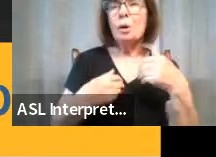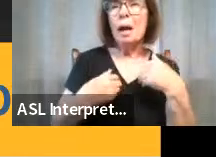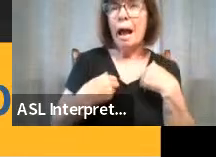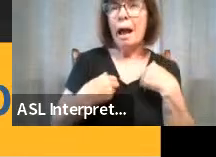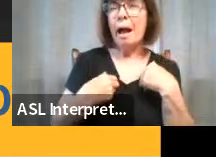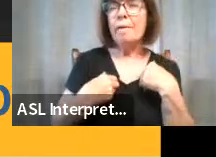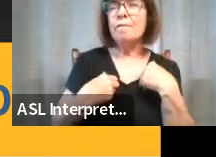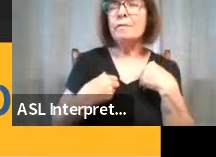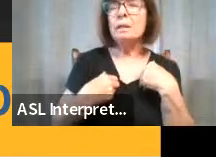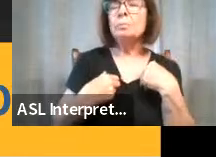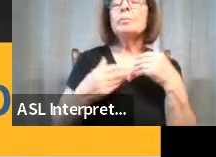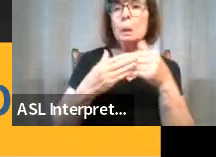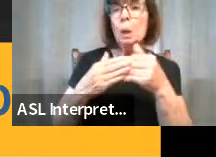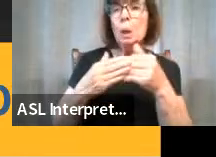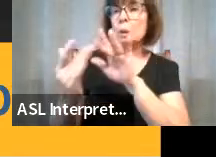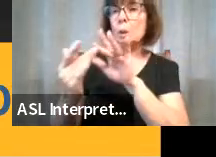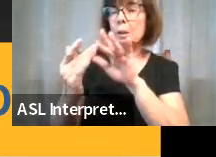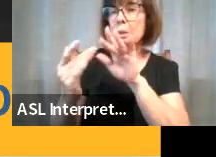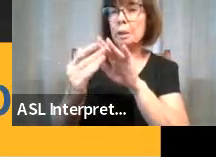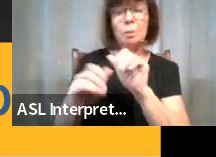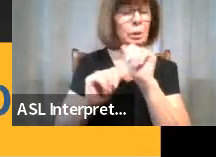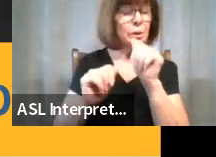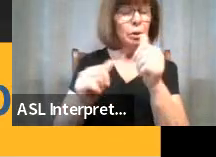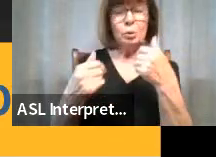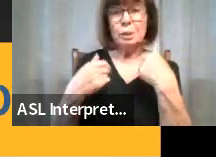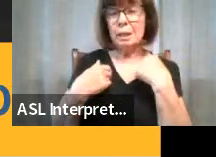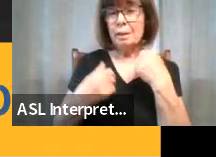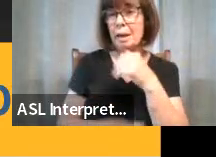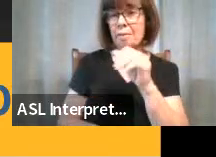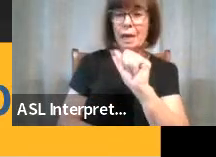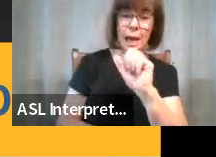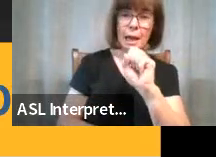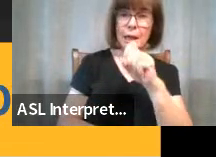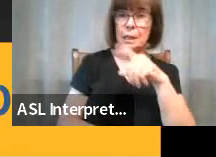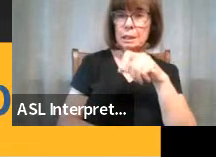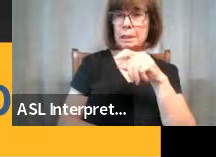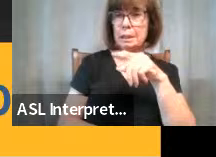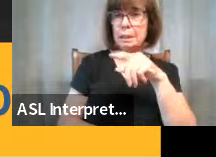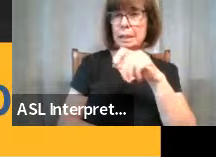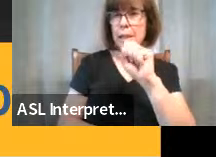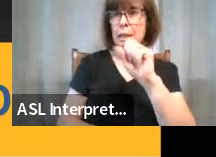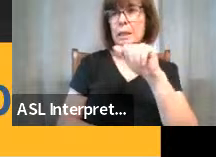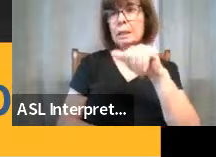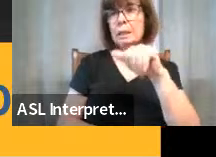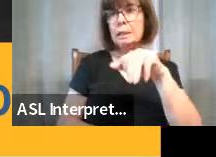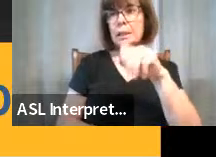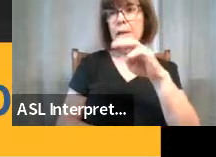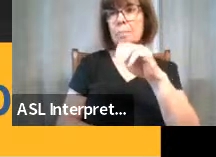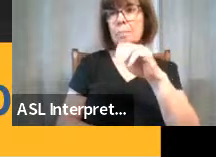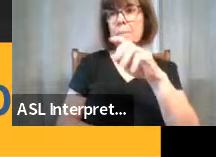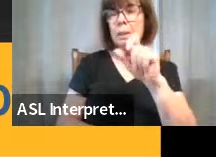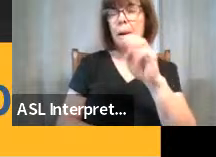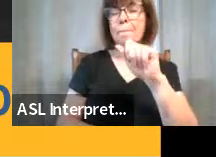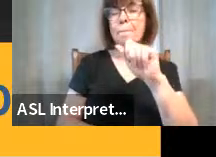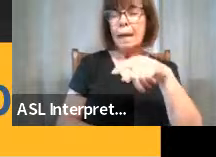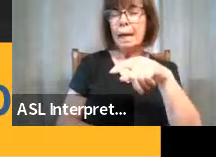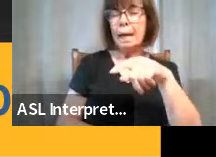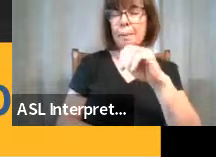is no evidence to date of asymptomatic transmission of monkeypox. Next slide.